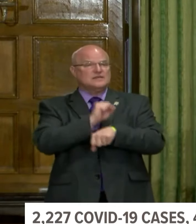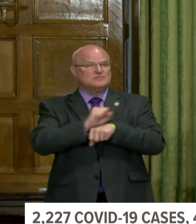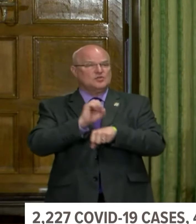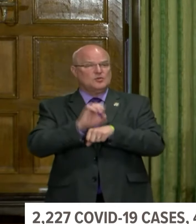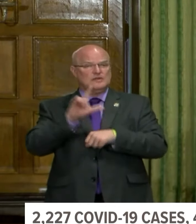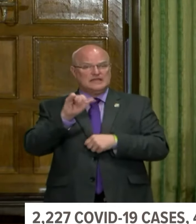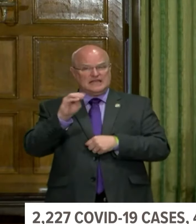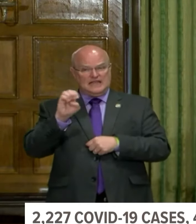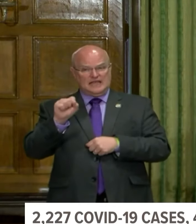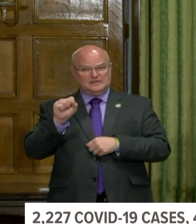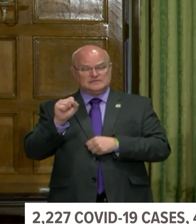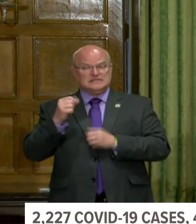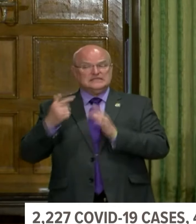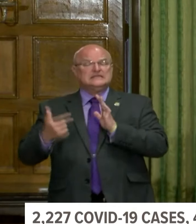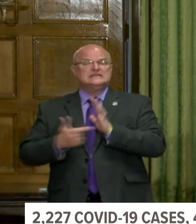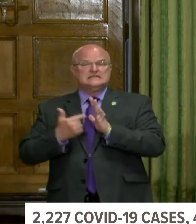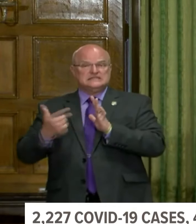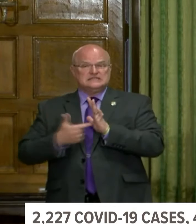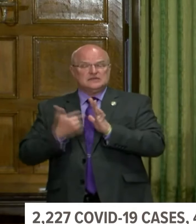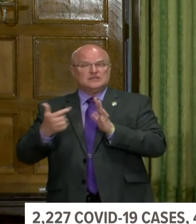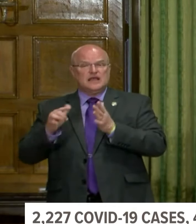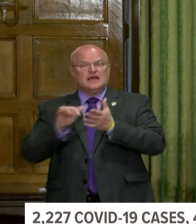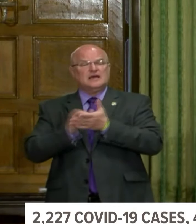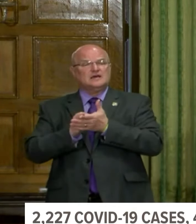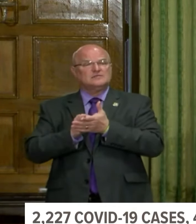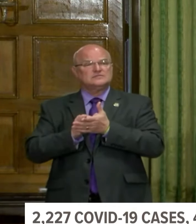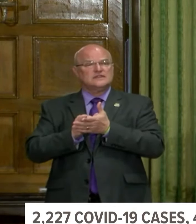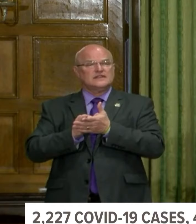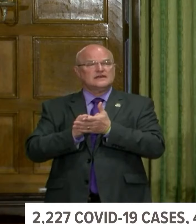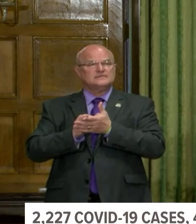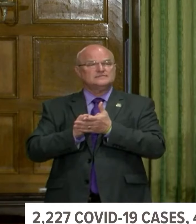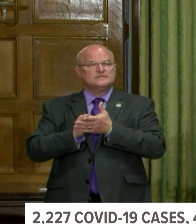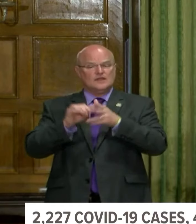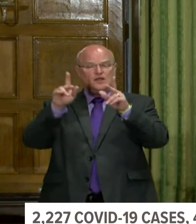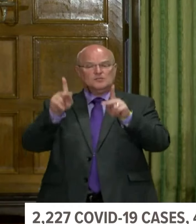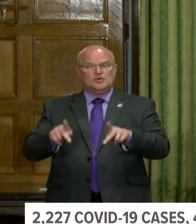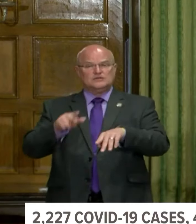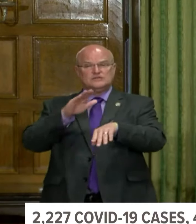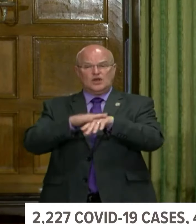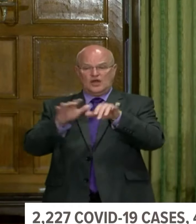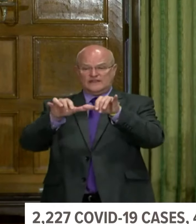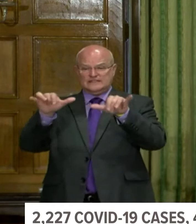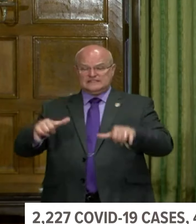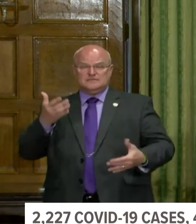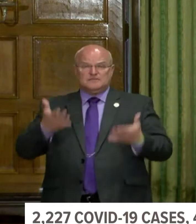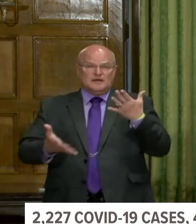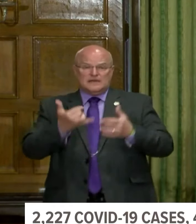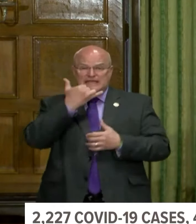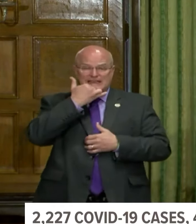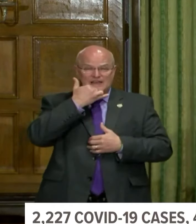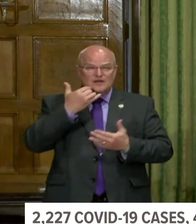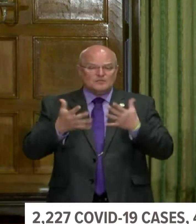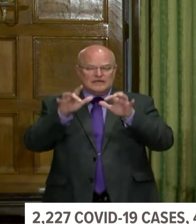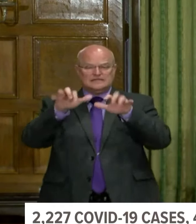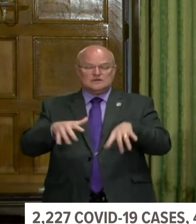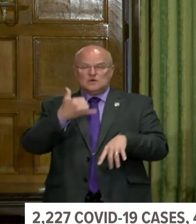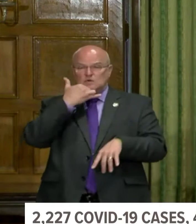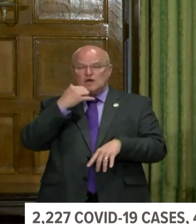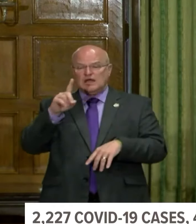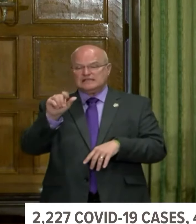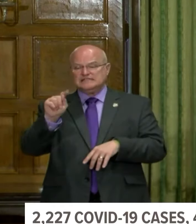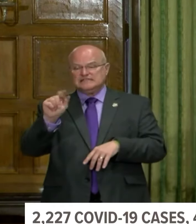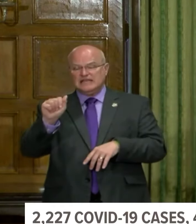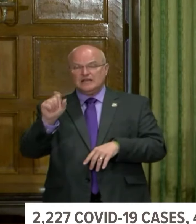unemployment claims. Sometimes the person going on the system might make an error, might enter wrong